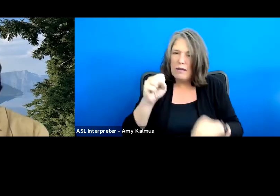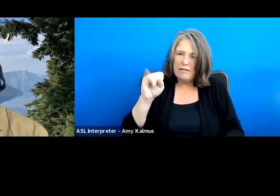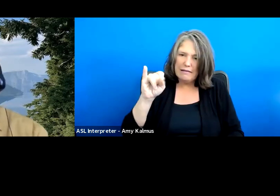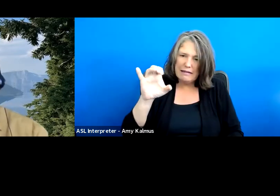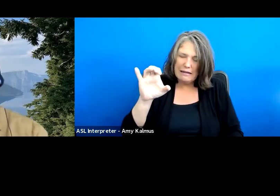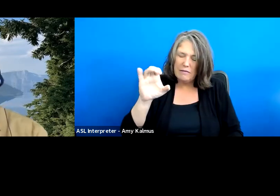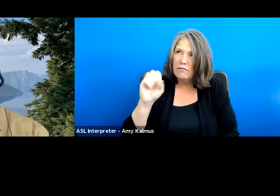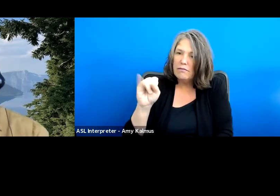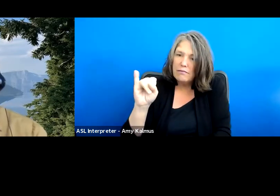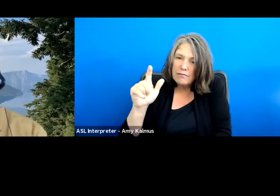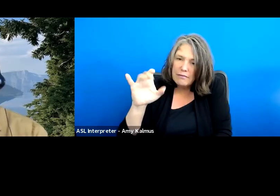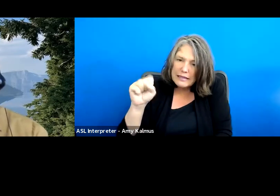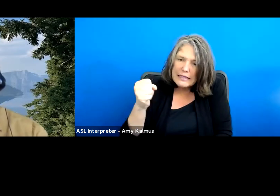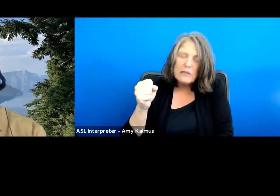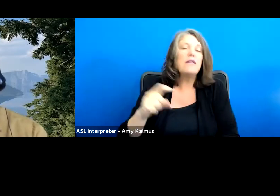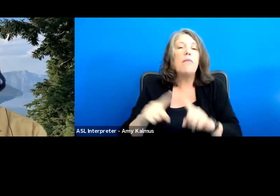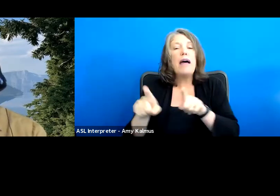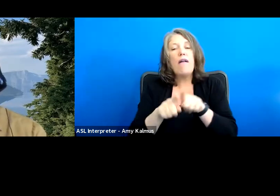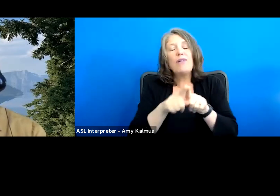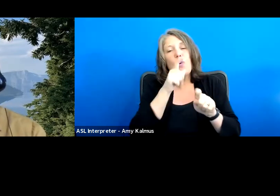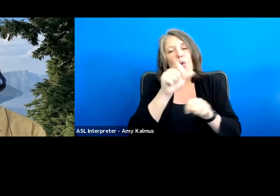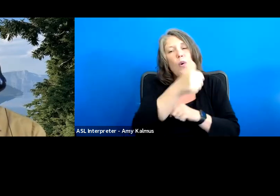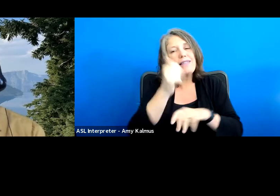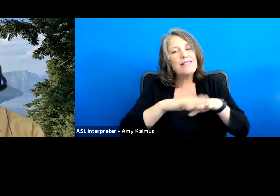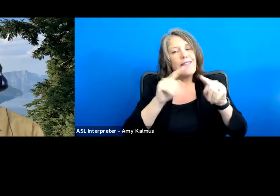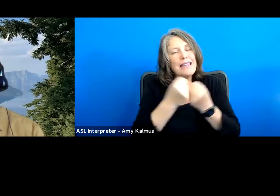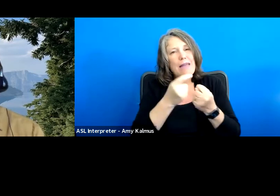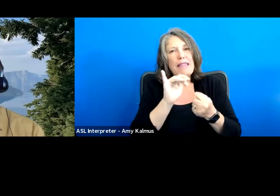also considering who else is on the team and that their needs are being met.